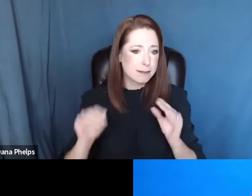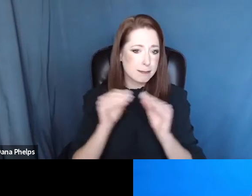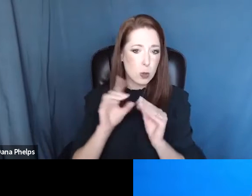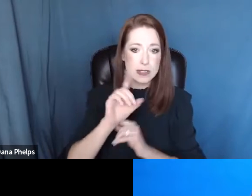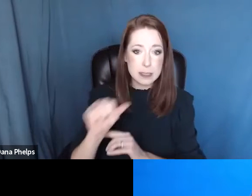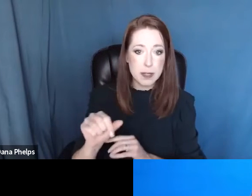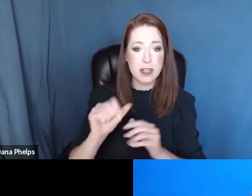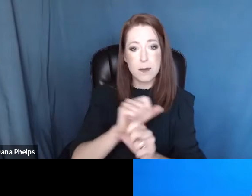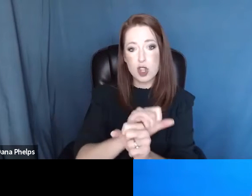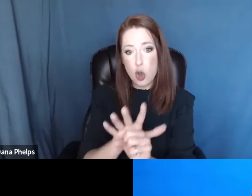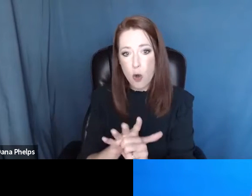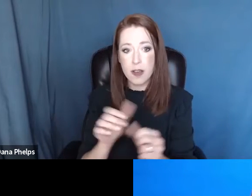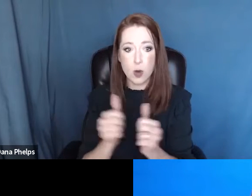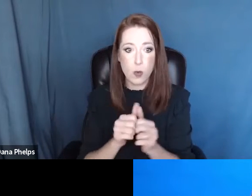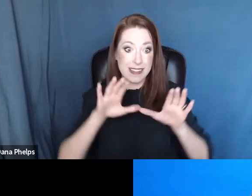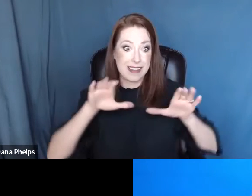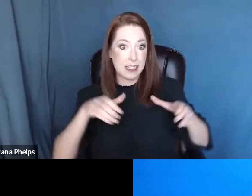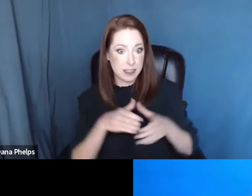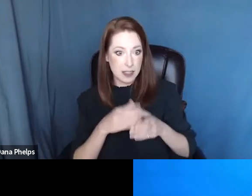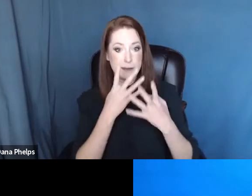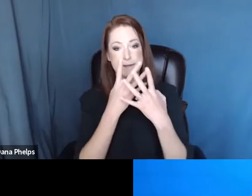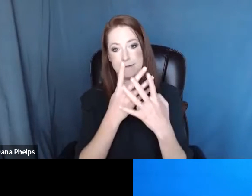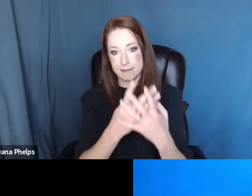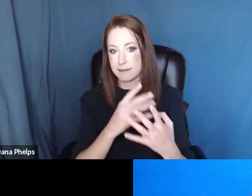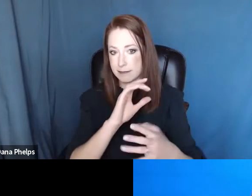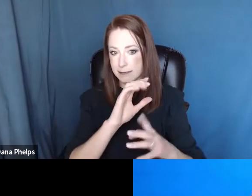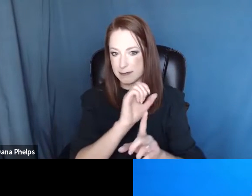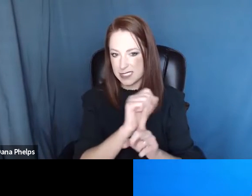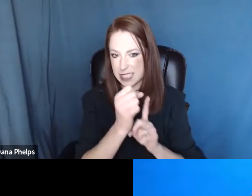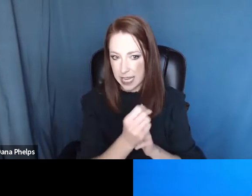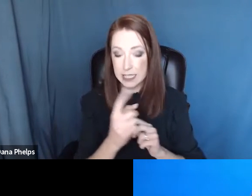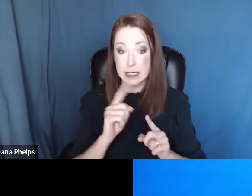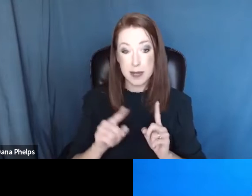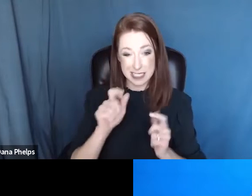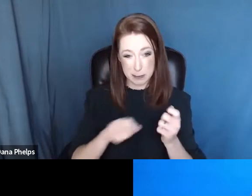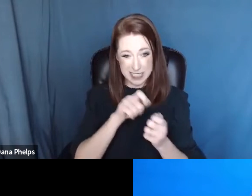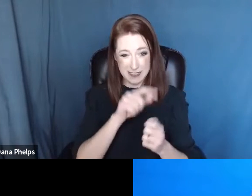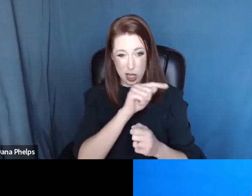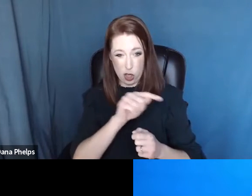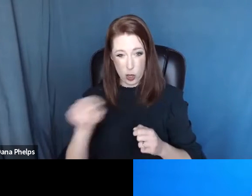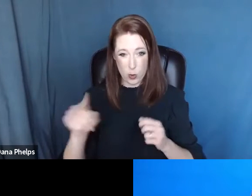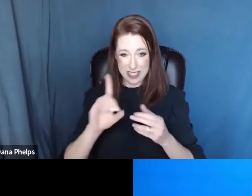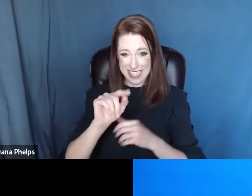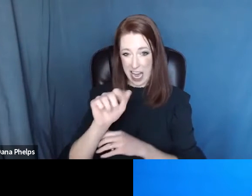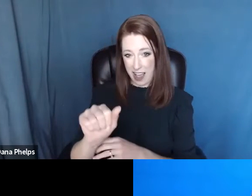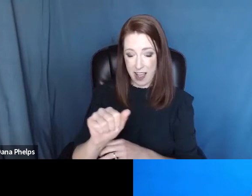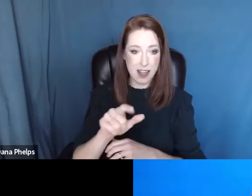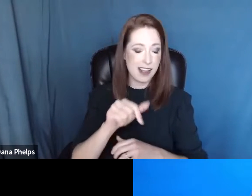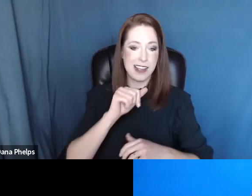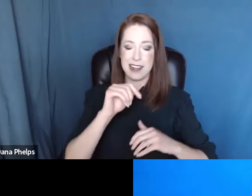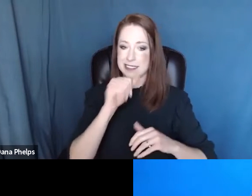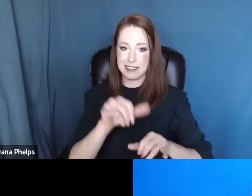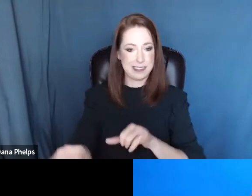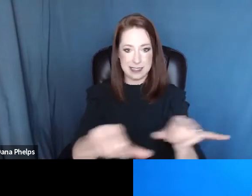congregate settings, in correctional facilities, but specifically those data sets are also disjointed. So we're talking